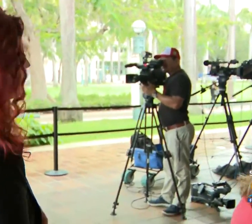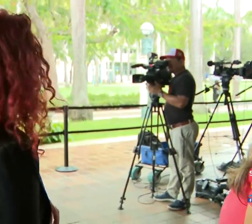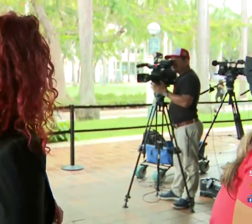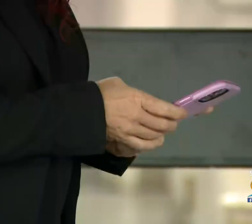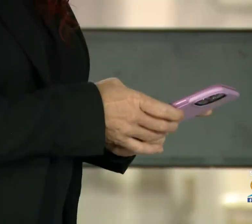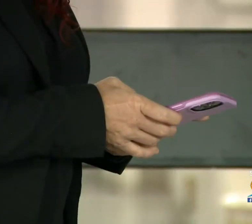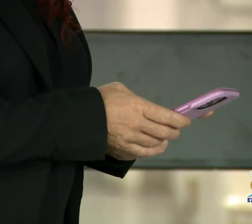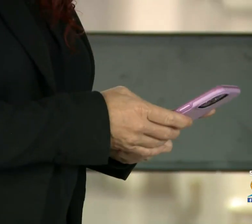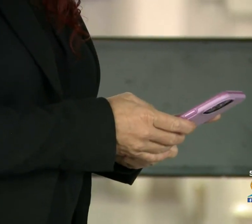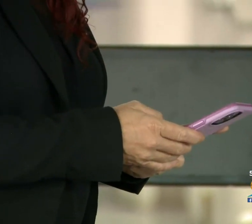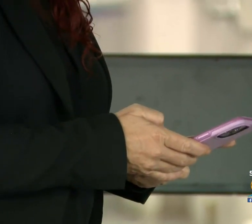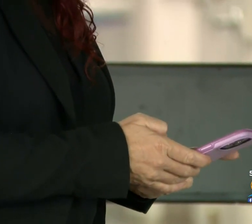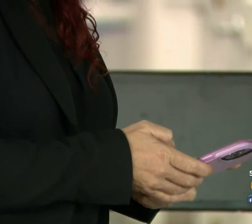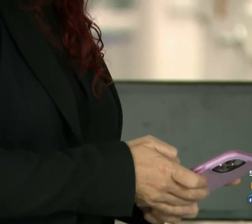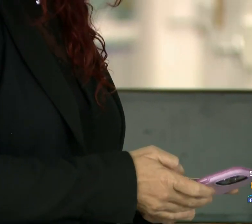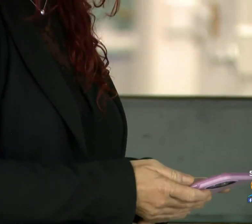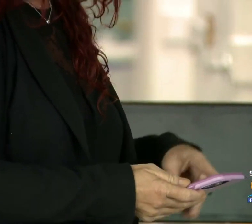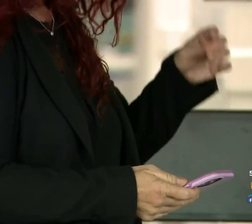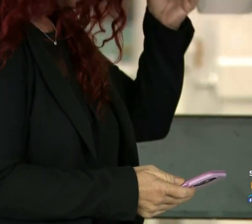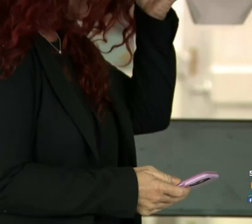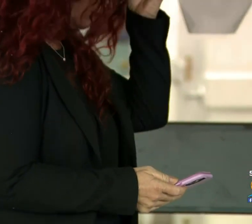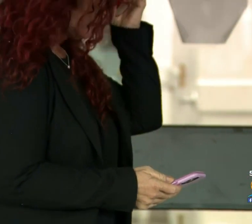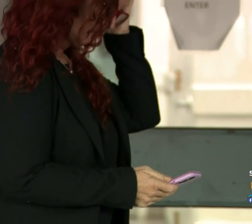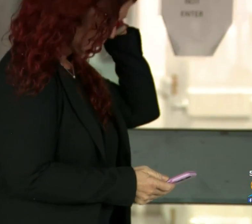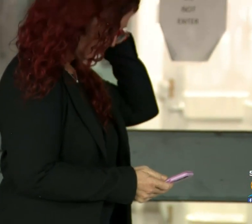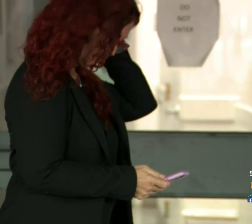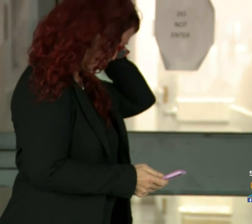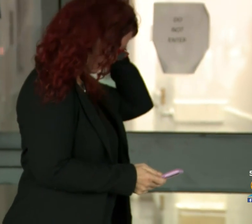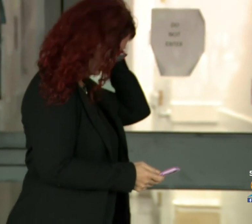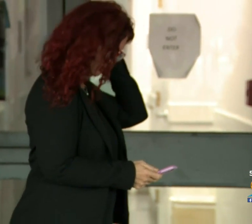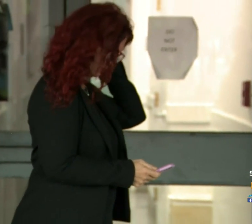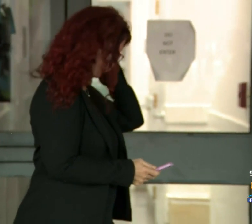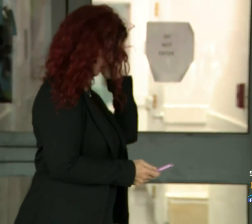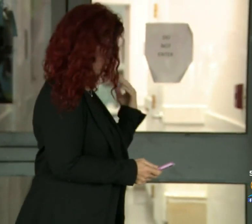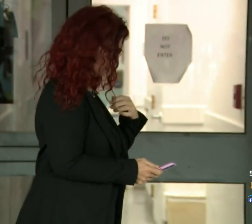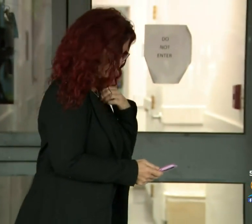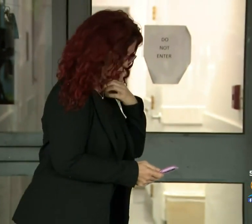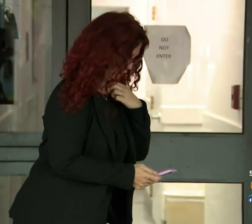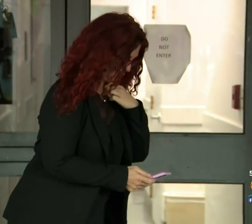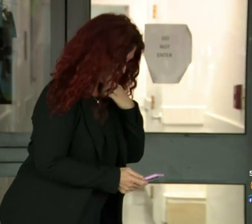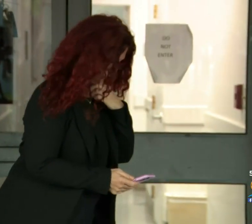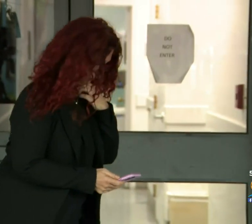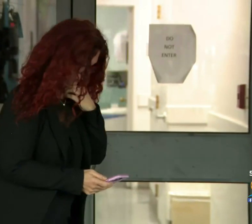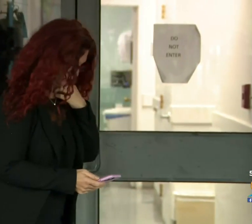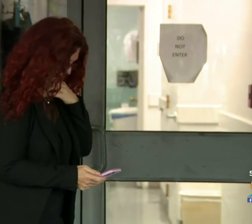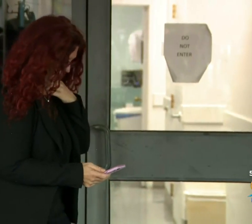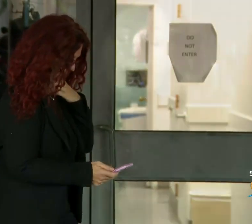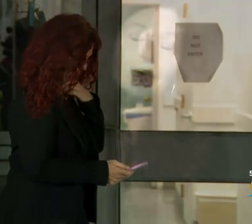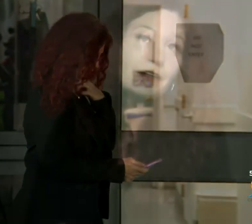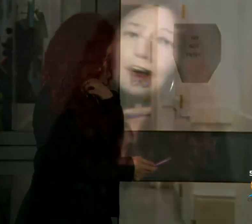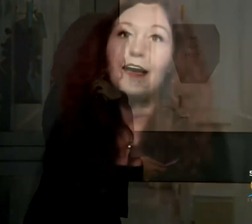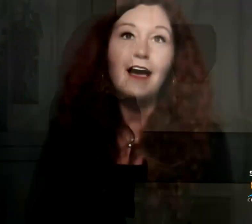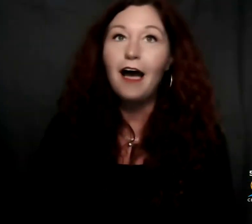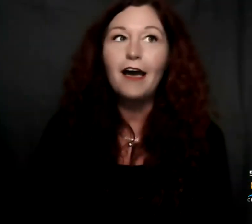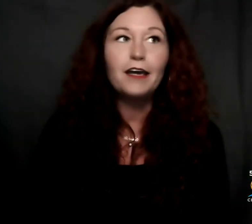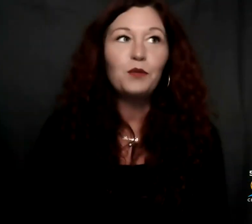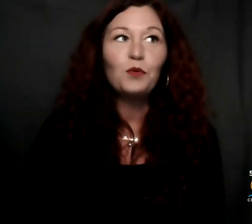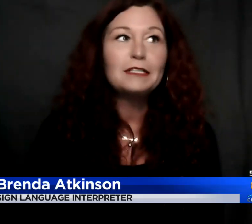-19. ATKINSON, ONE OF MIAMI-DADE COUNTY'S FEW CERTIFIED SIGN LANGUAGE INTERPRETERS, STARTED VERY YOUNG.